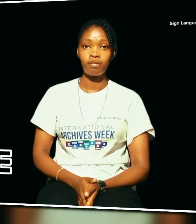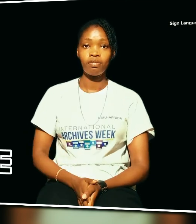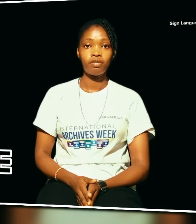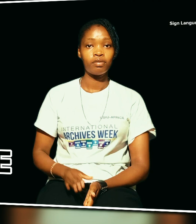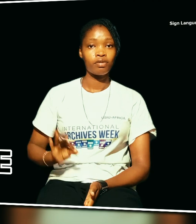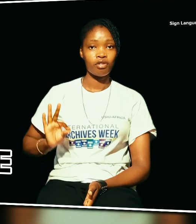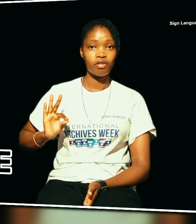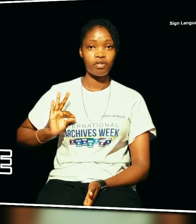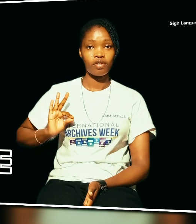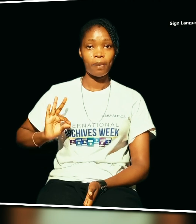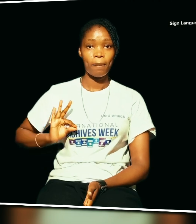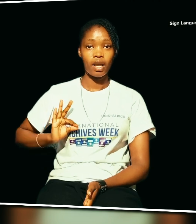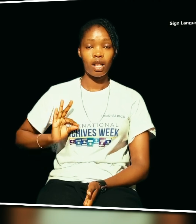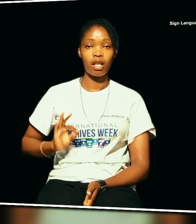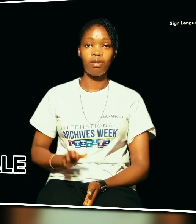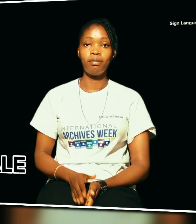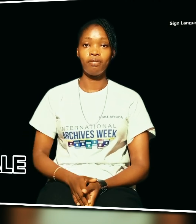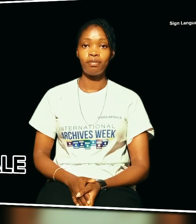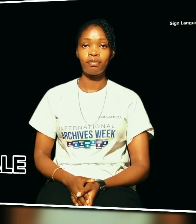Female.